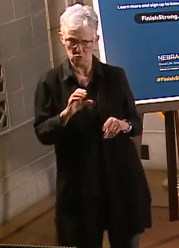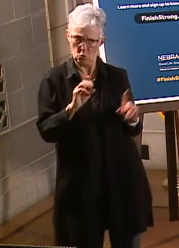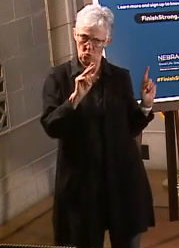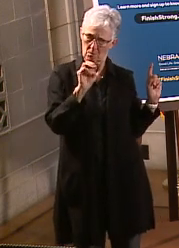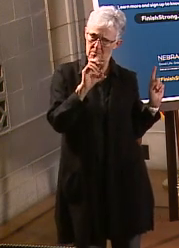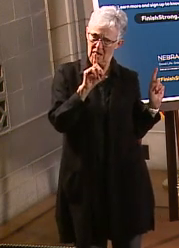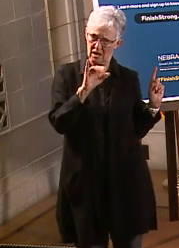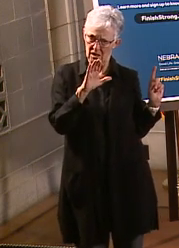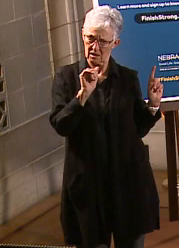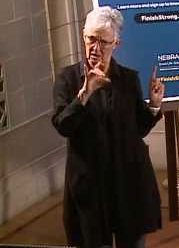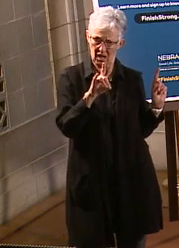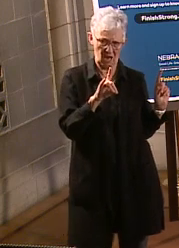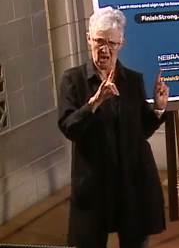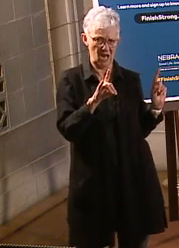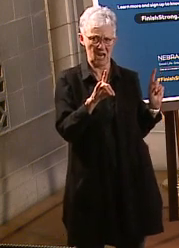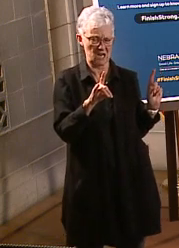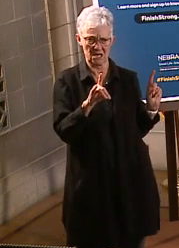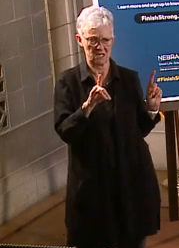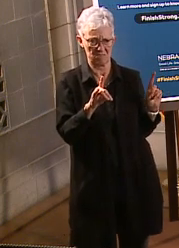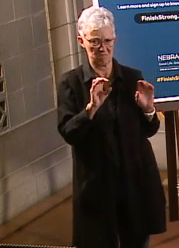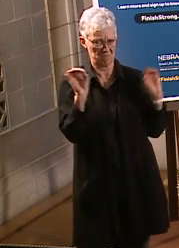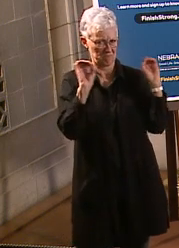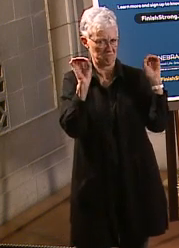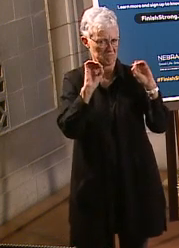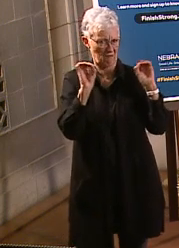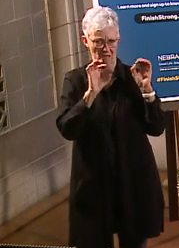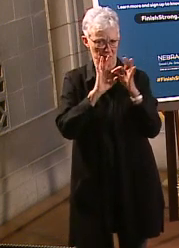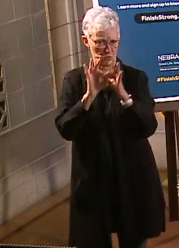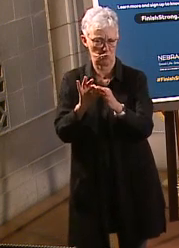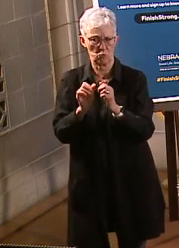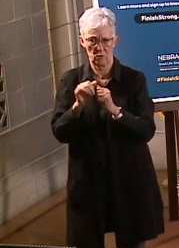again, this shot is free for everybody. And then with regard to phase 1B,